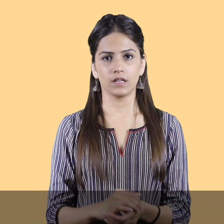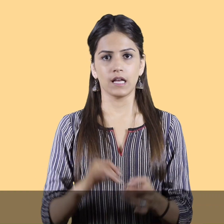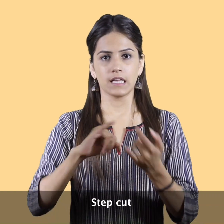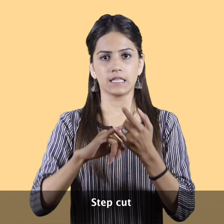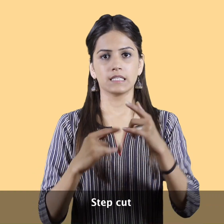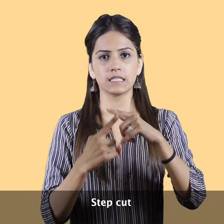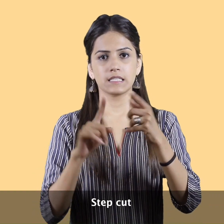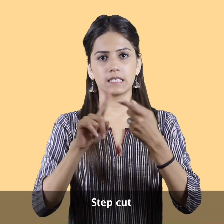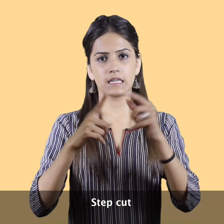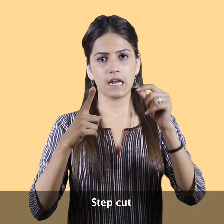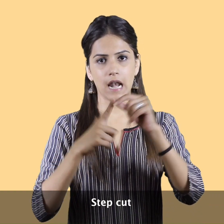Step cut.